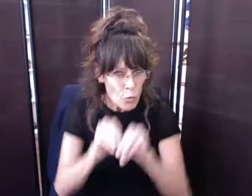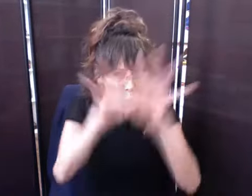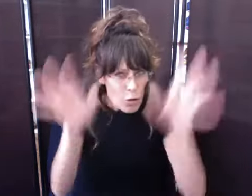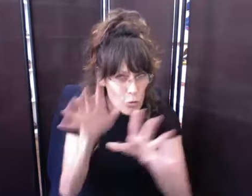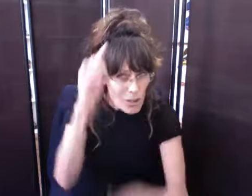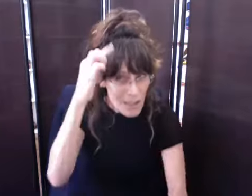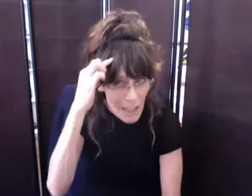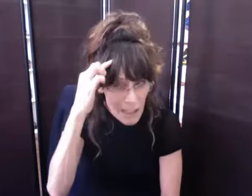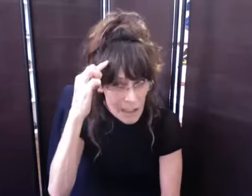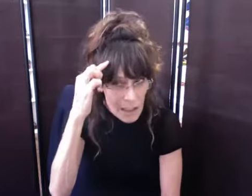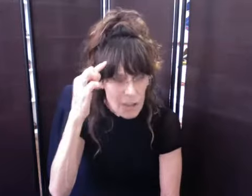if he exists, he's got that power?